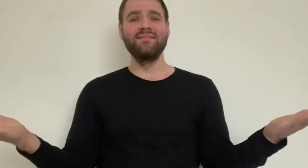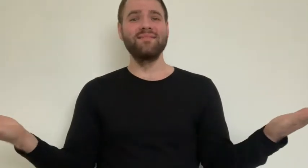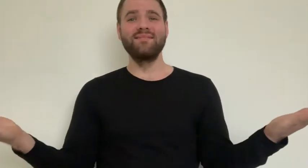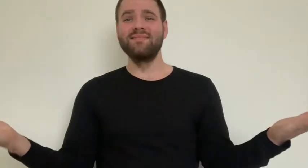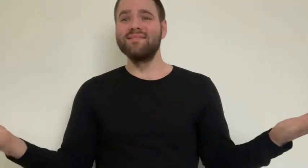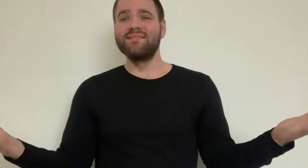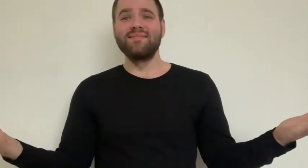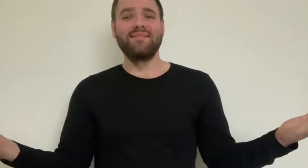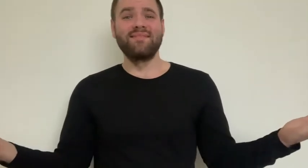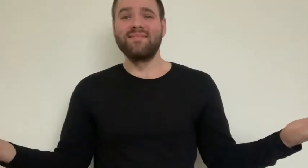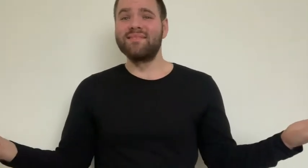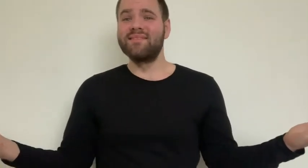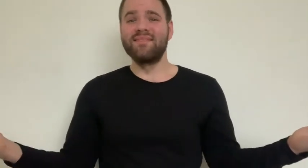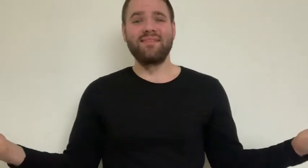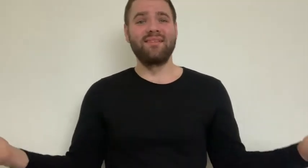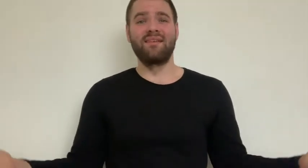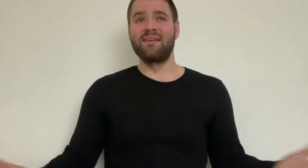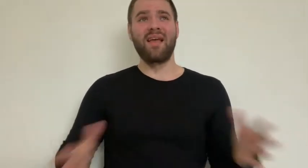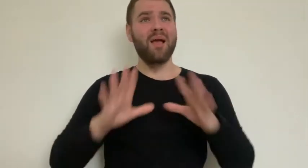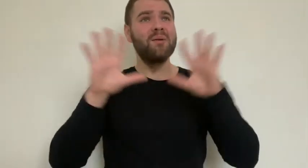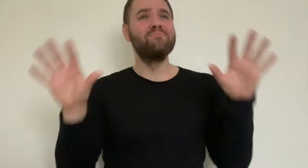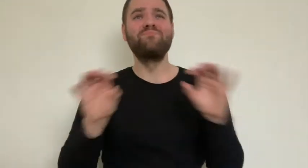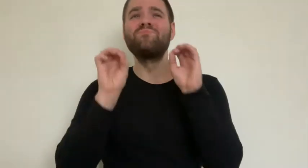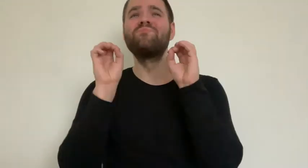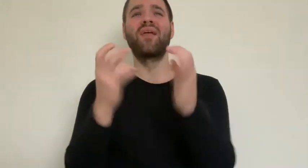world. All kinds of